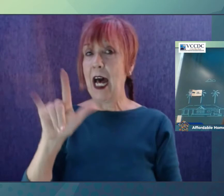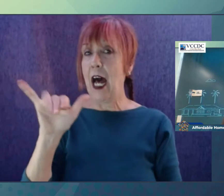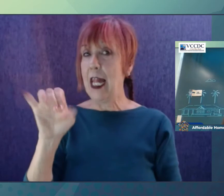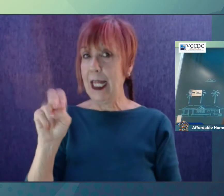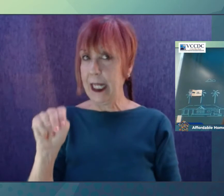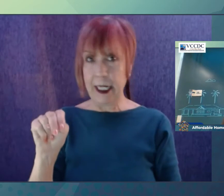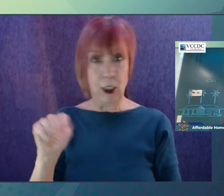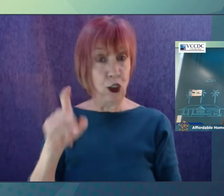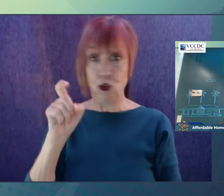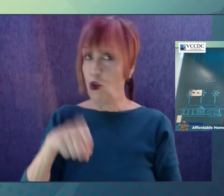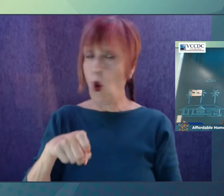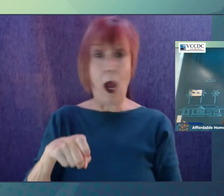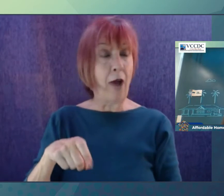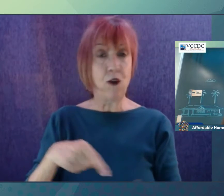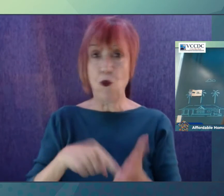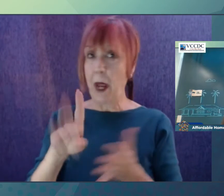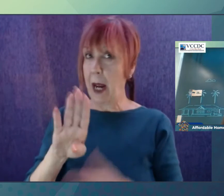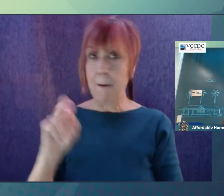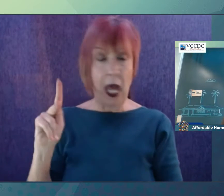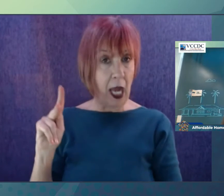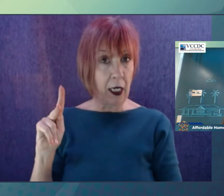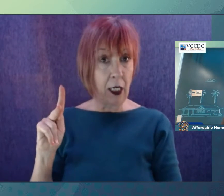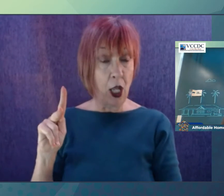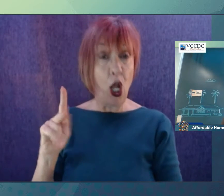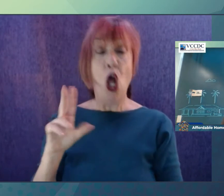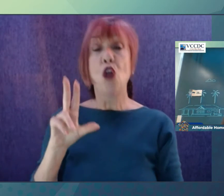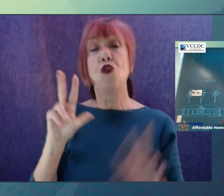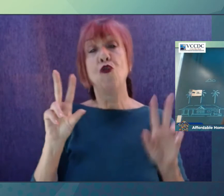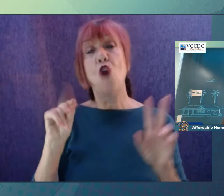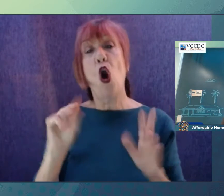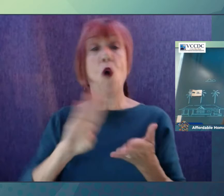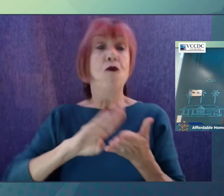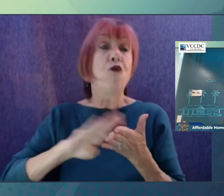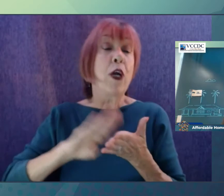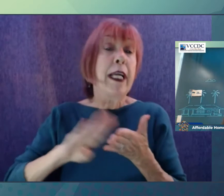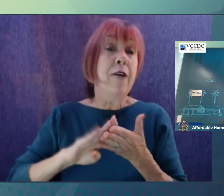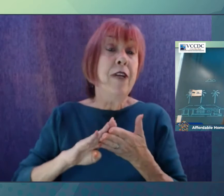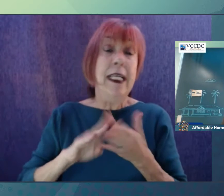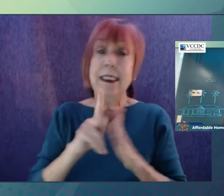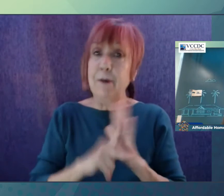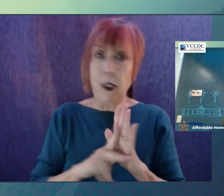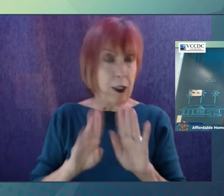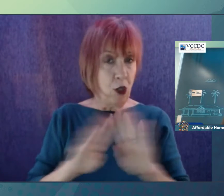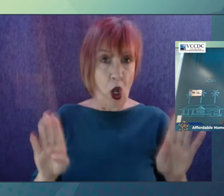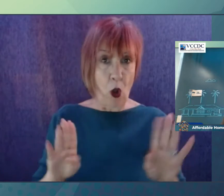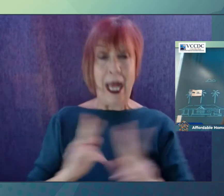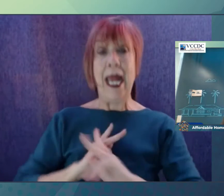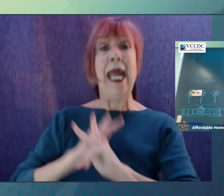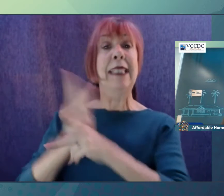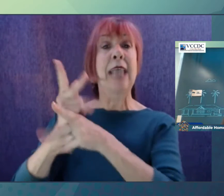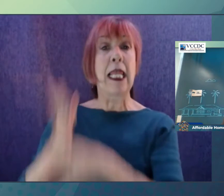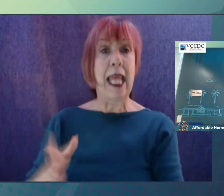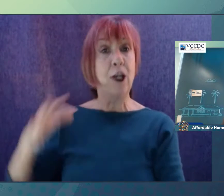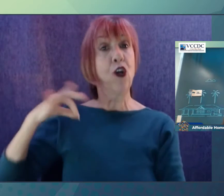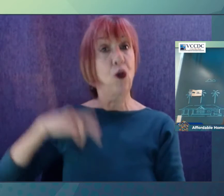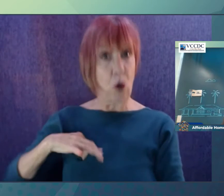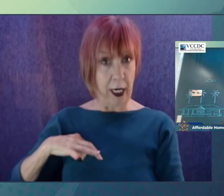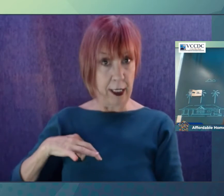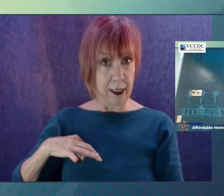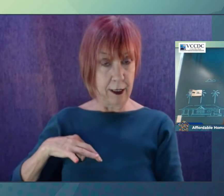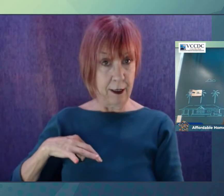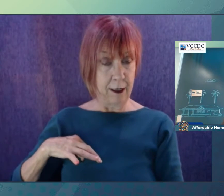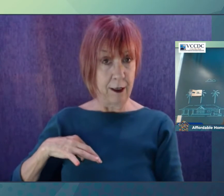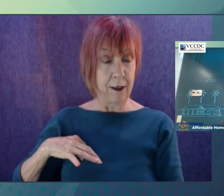not have to be repaid. There is no forgiveness period. It is a lender credit as stated at the time of closing. Next